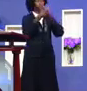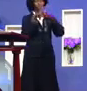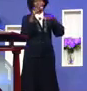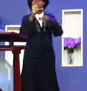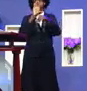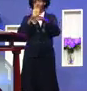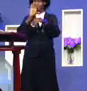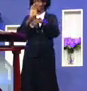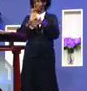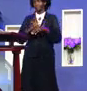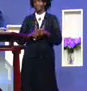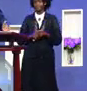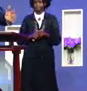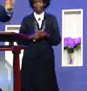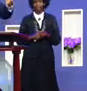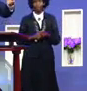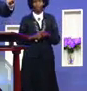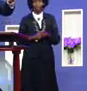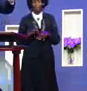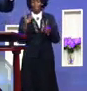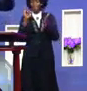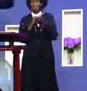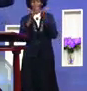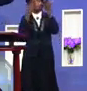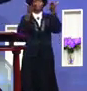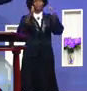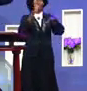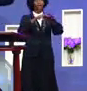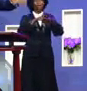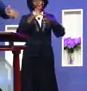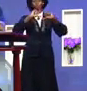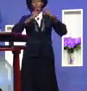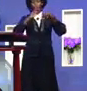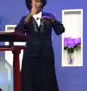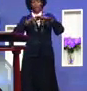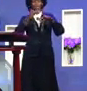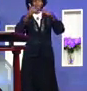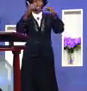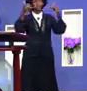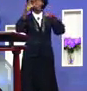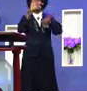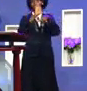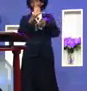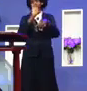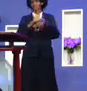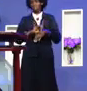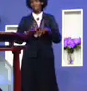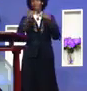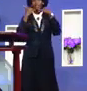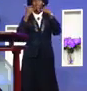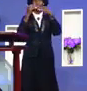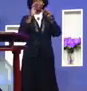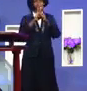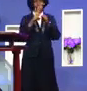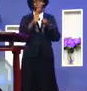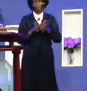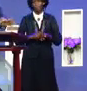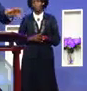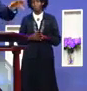want to thank the entire church. Those have been physically around and